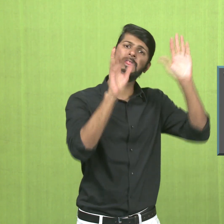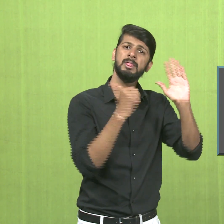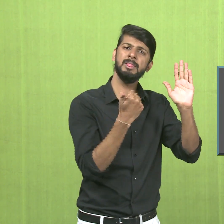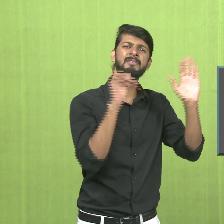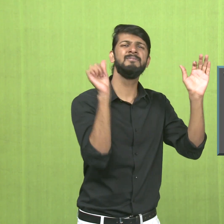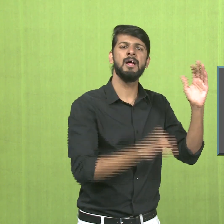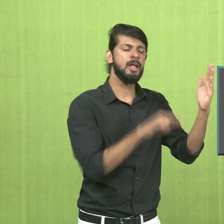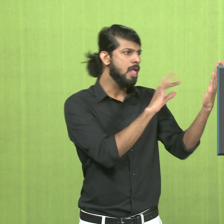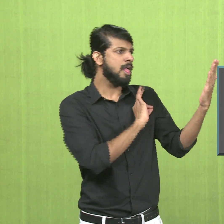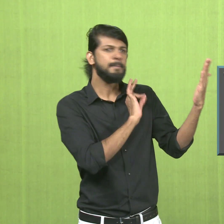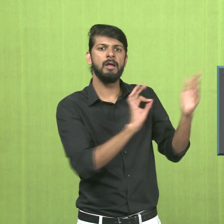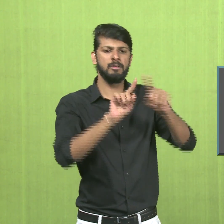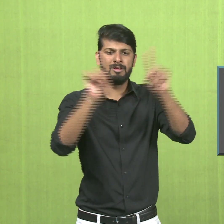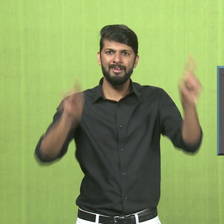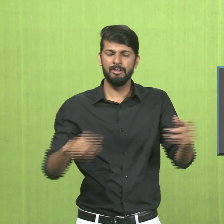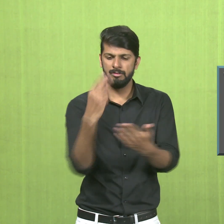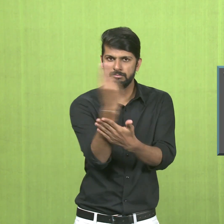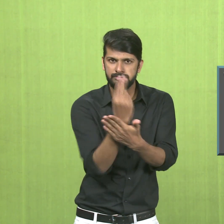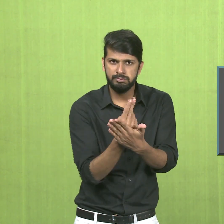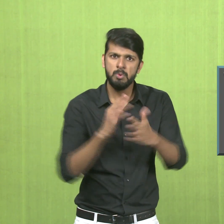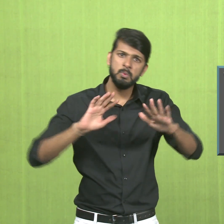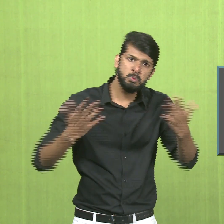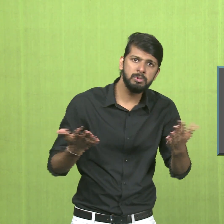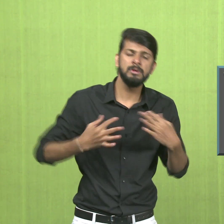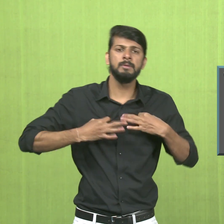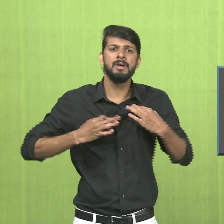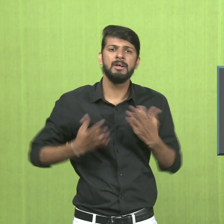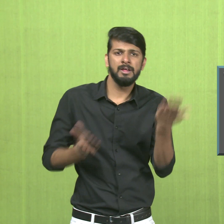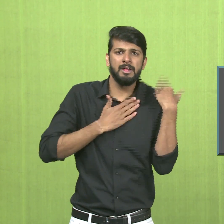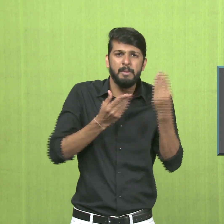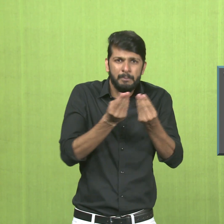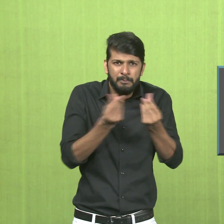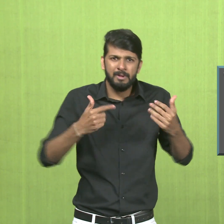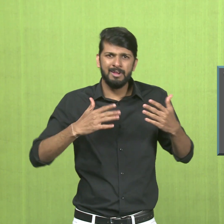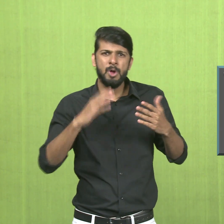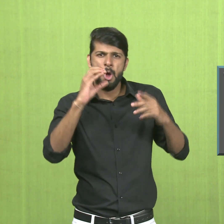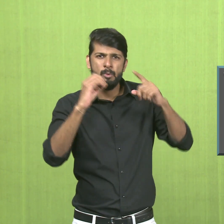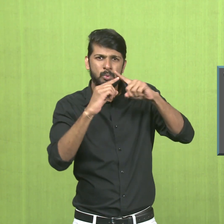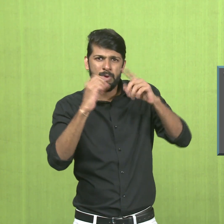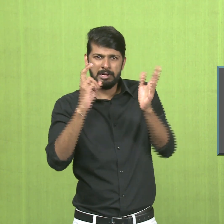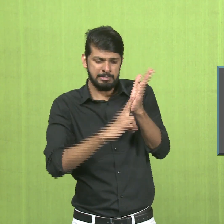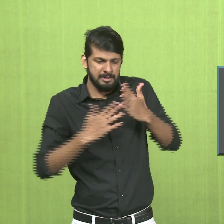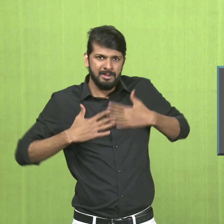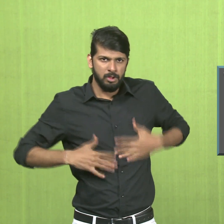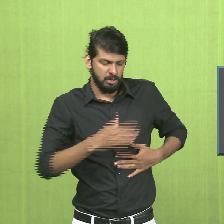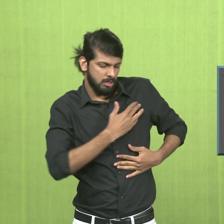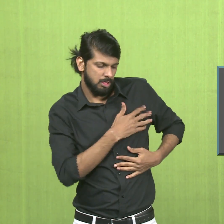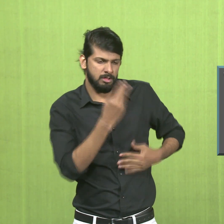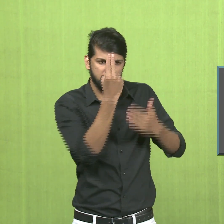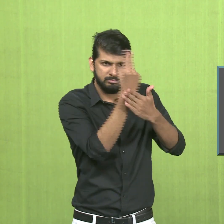wall these paintings are not being able to be sold and the artists have to cater to the